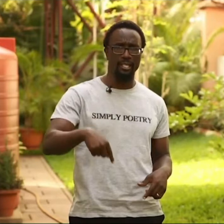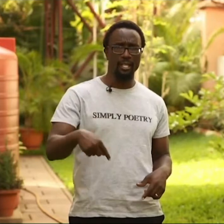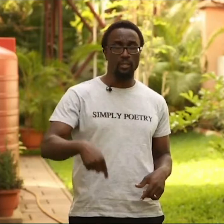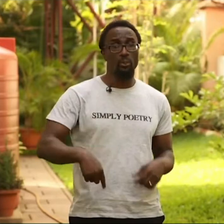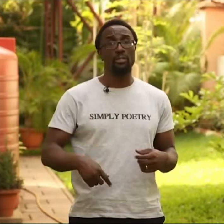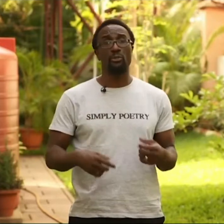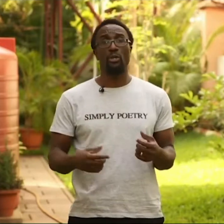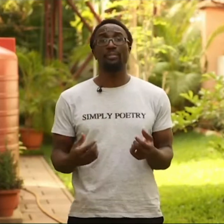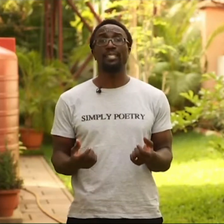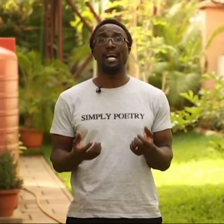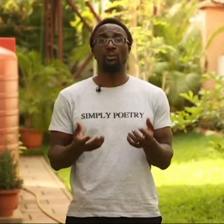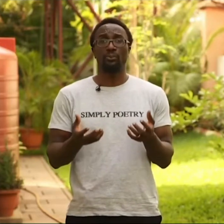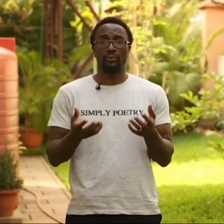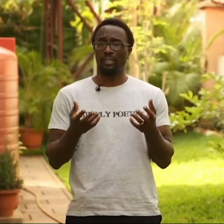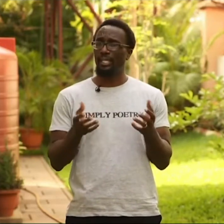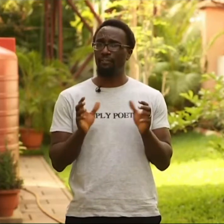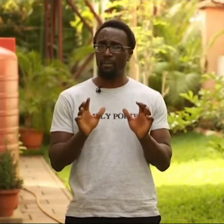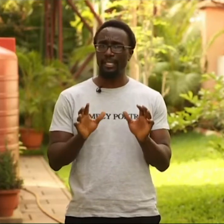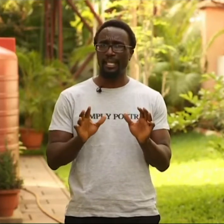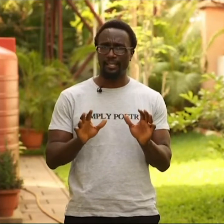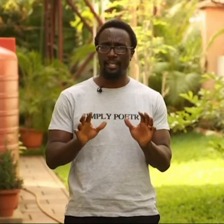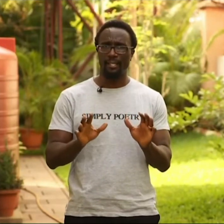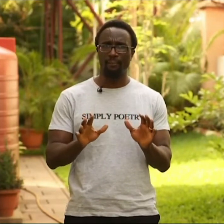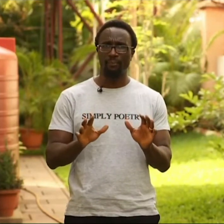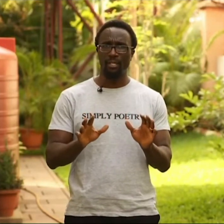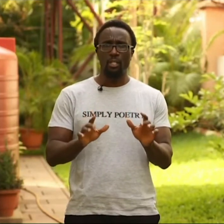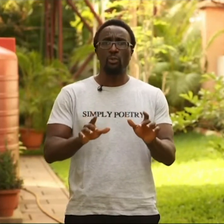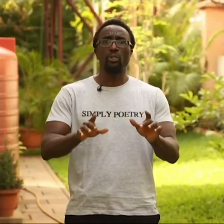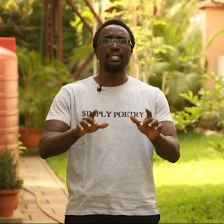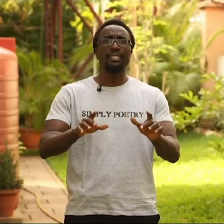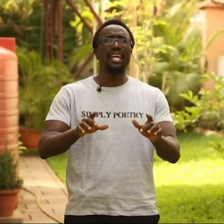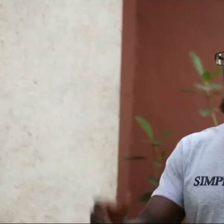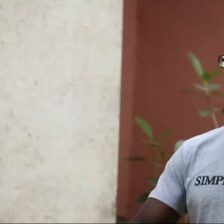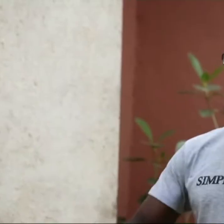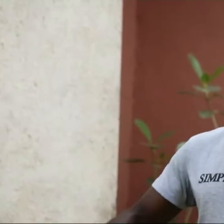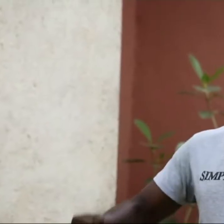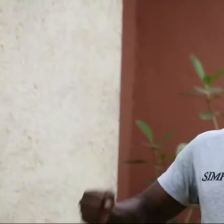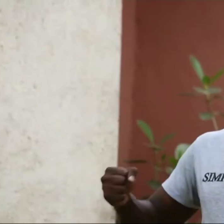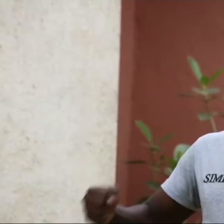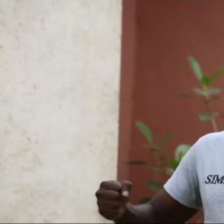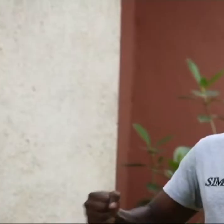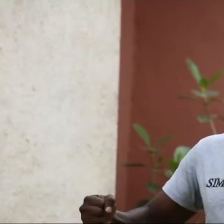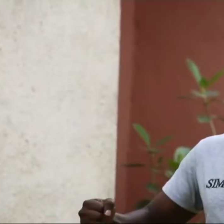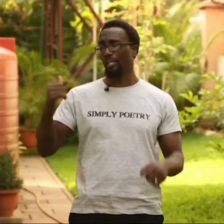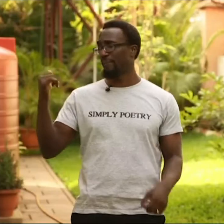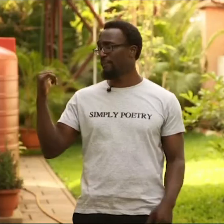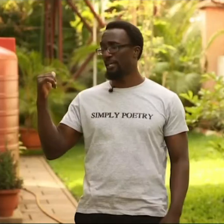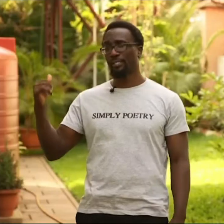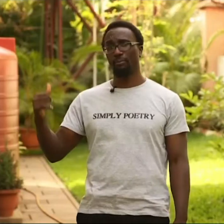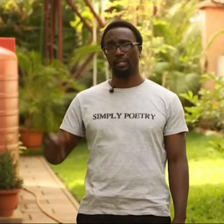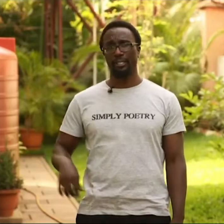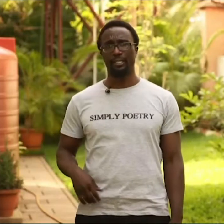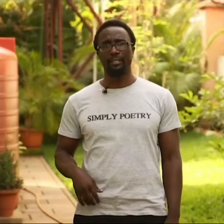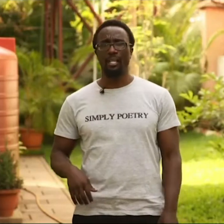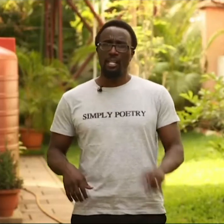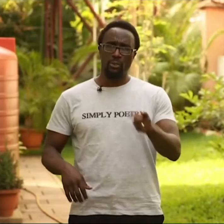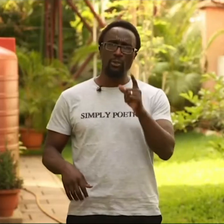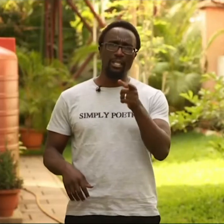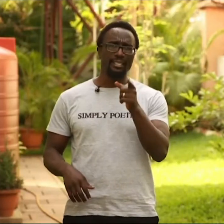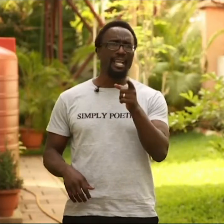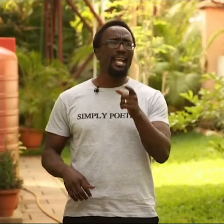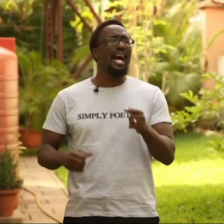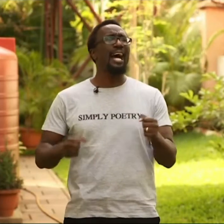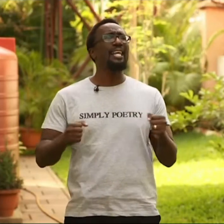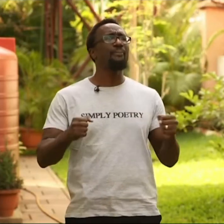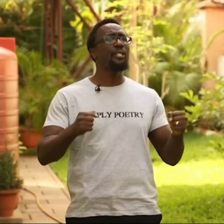under. So when the drums sound, let everybody answer. Do not say, I am the Iroko when the forest is burning. Do